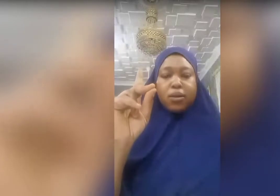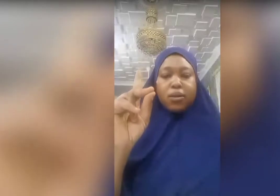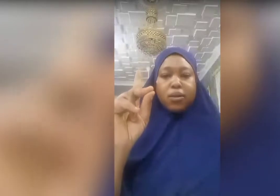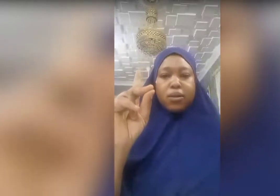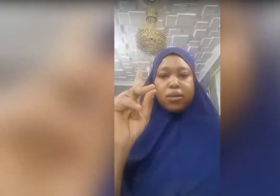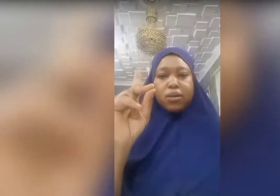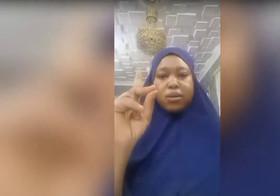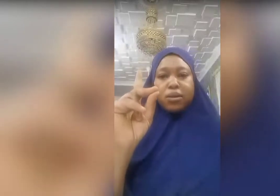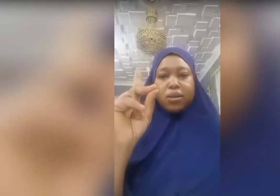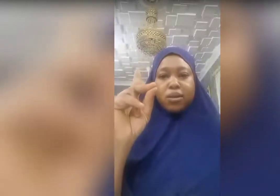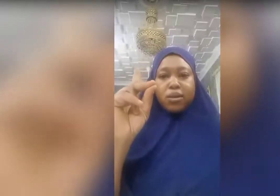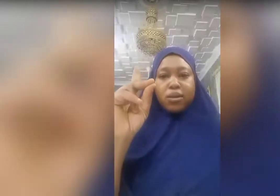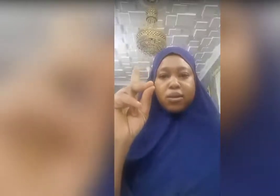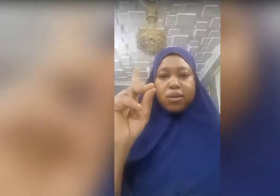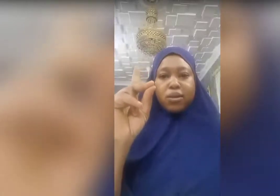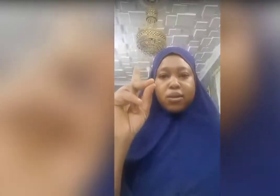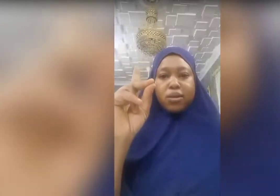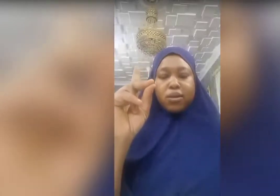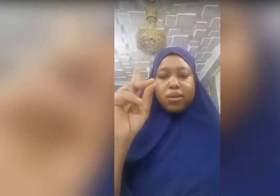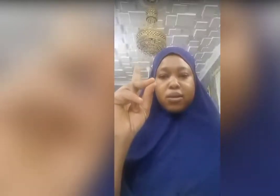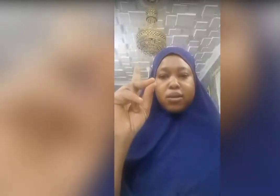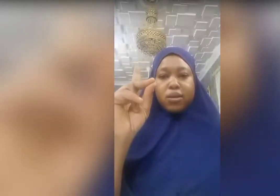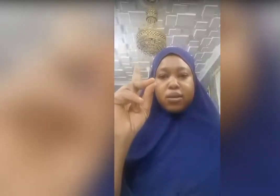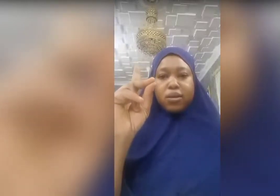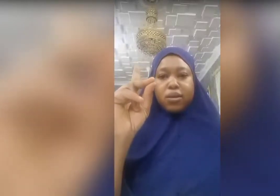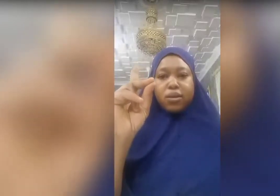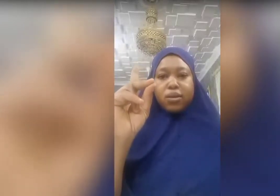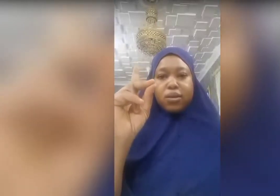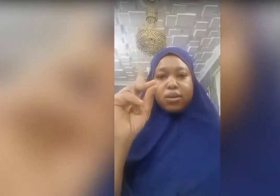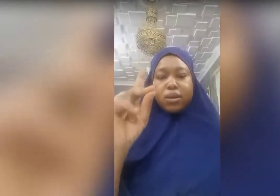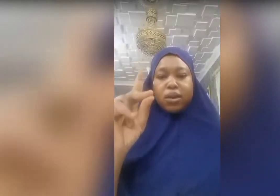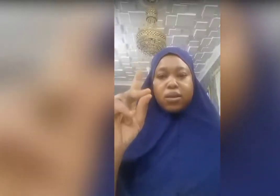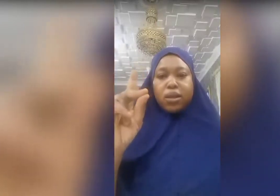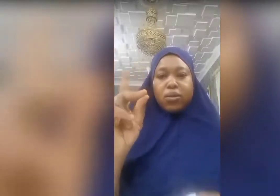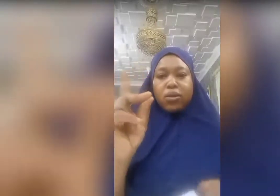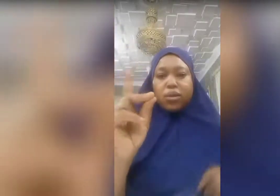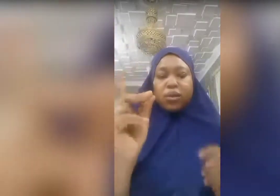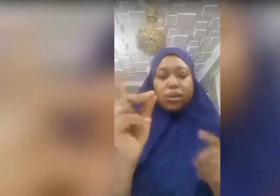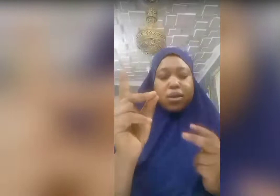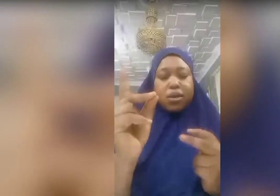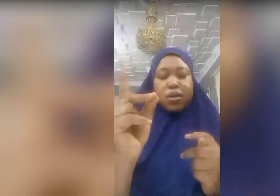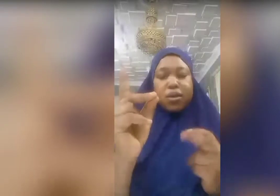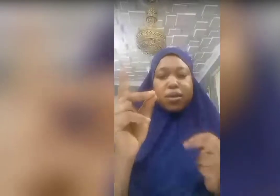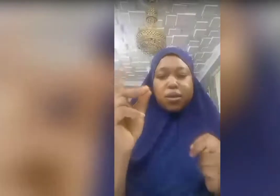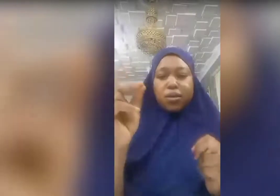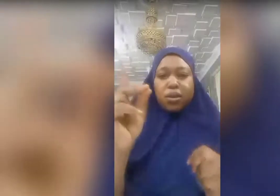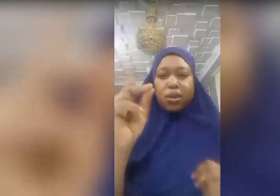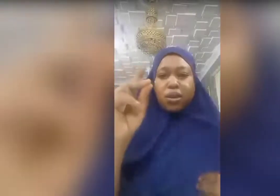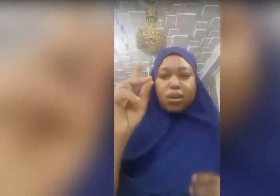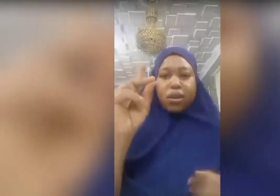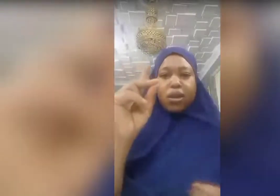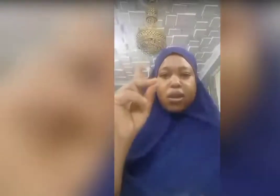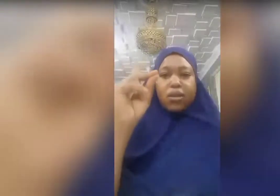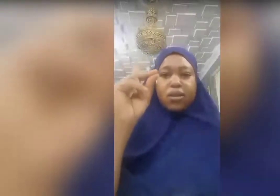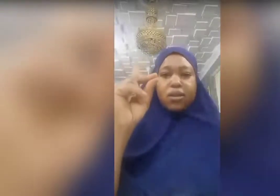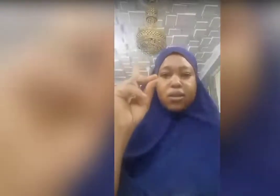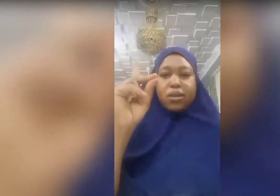8,000. 1,000. Okay. 8. Yes, 1,000.